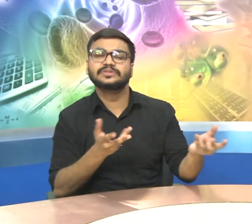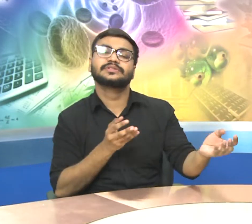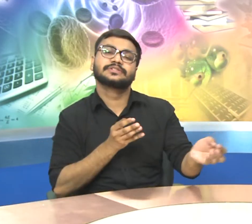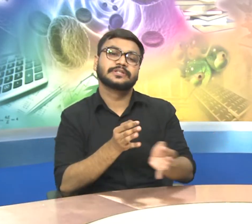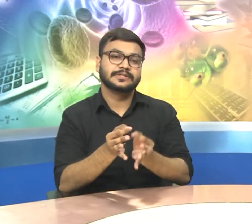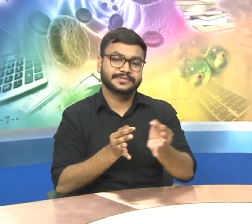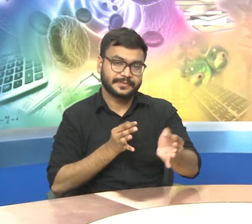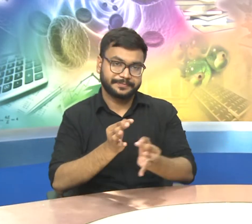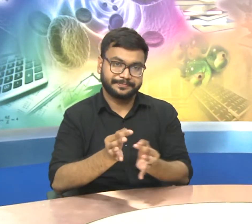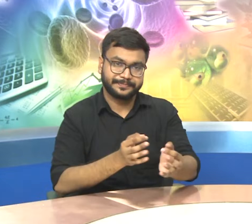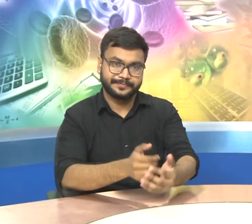animals.